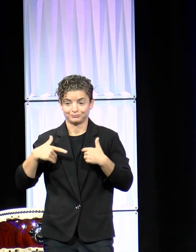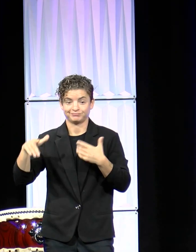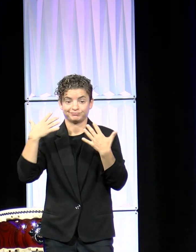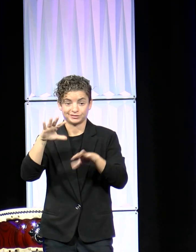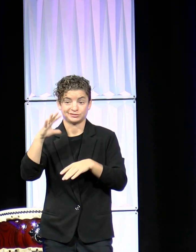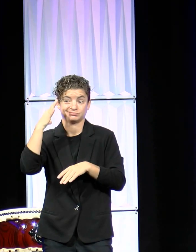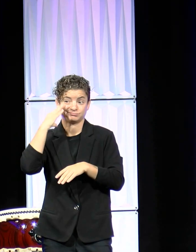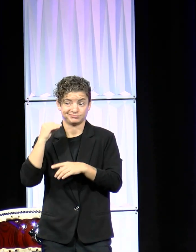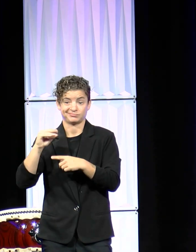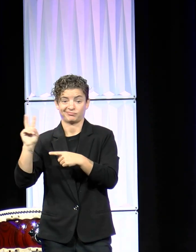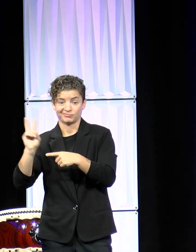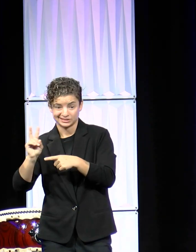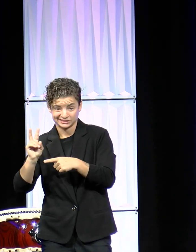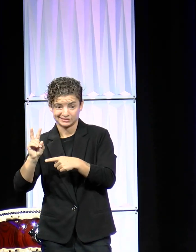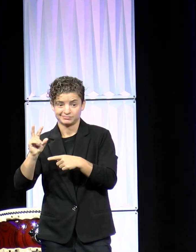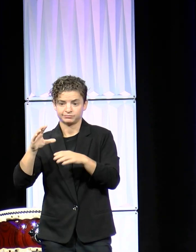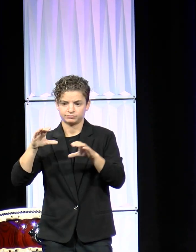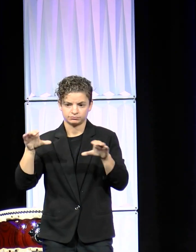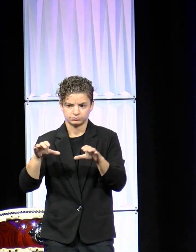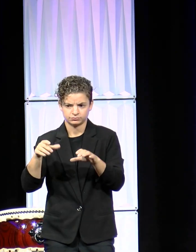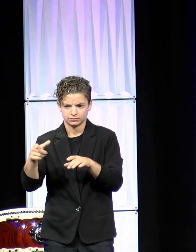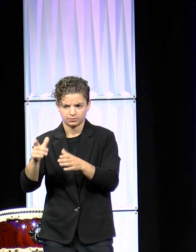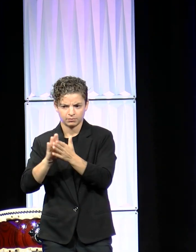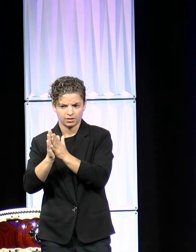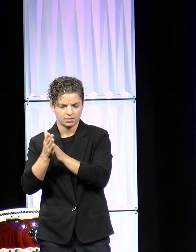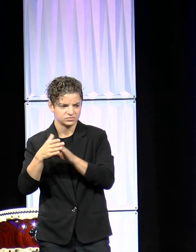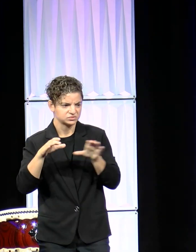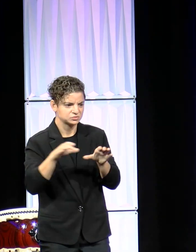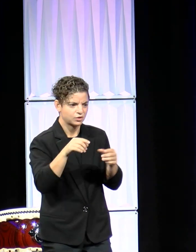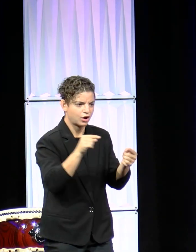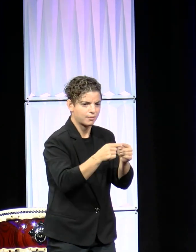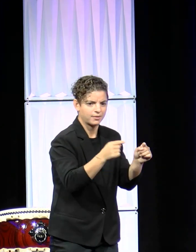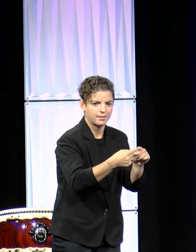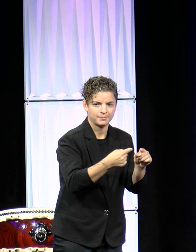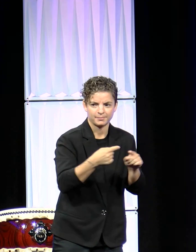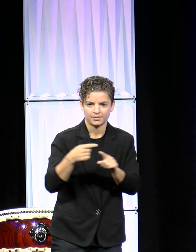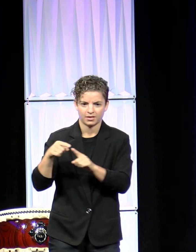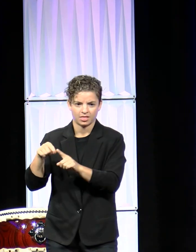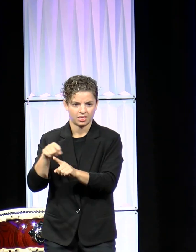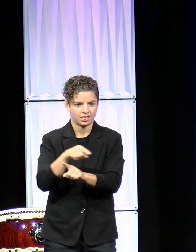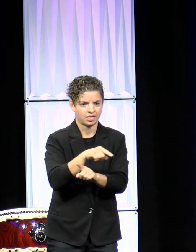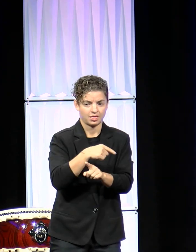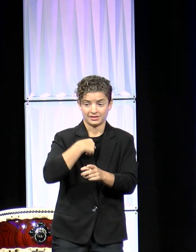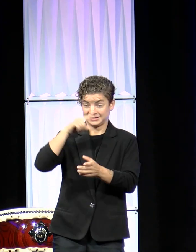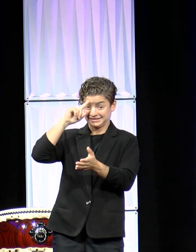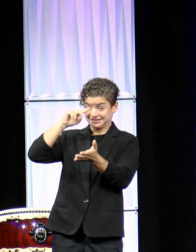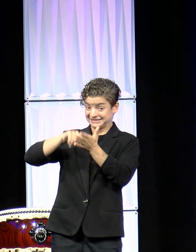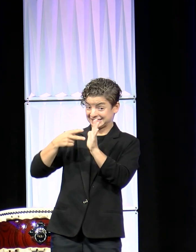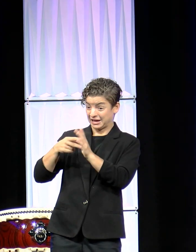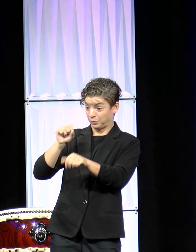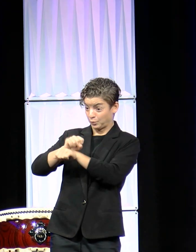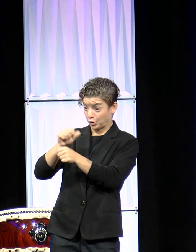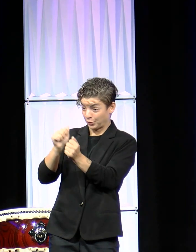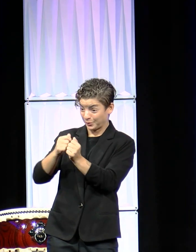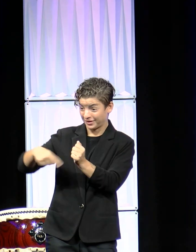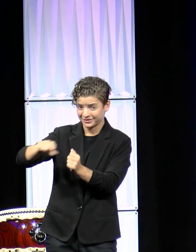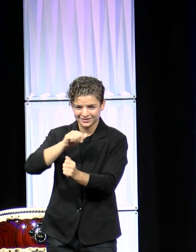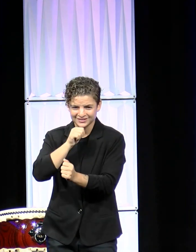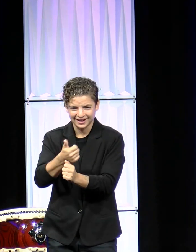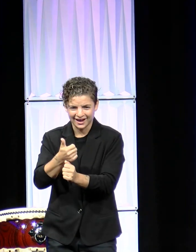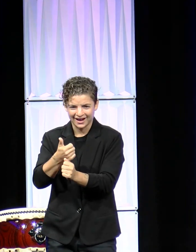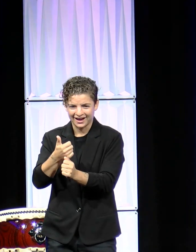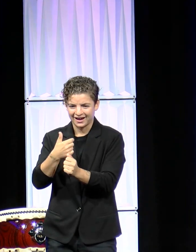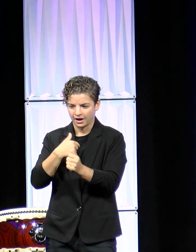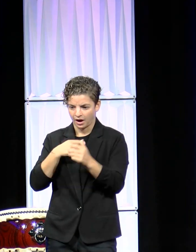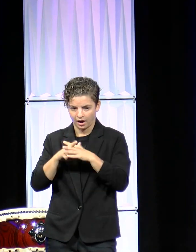behavior. Even though I didn't intend to work with this population, I was thrust into it. And that started